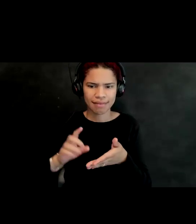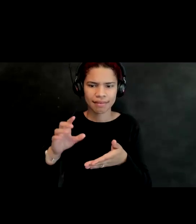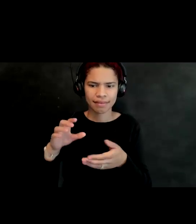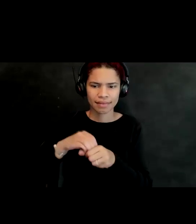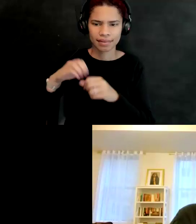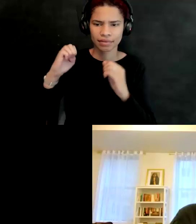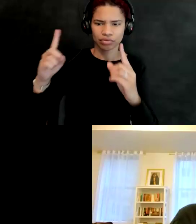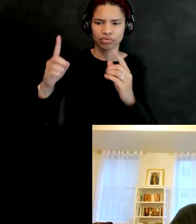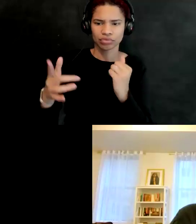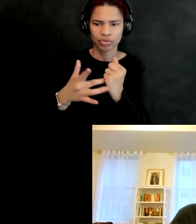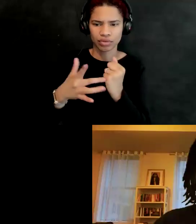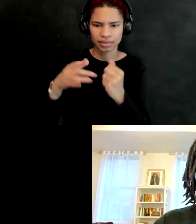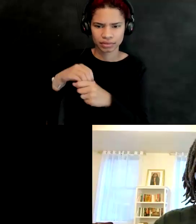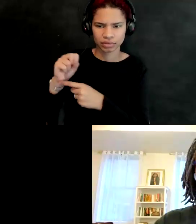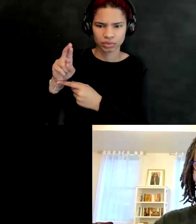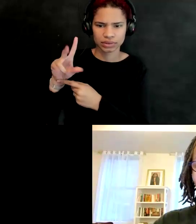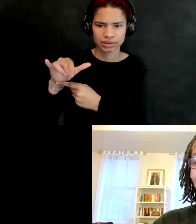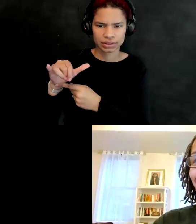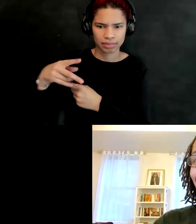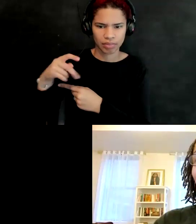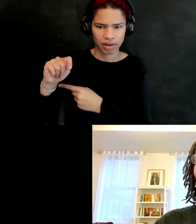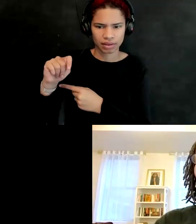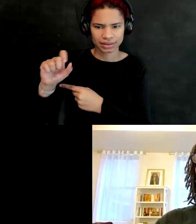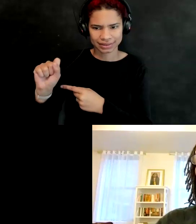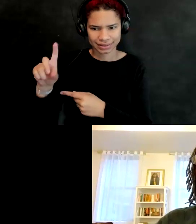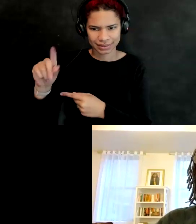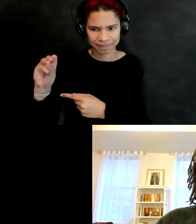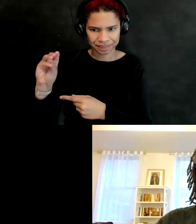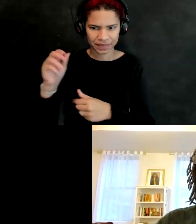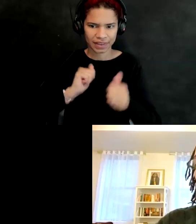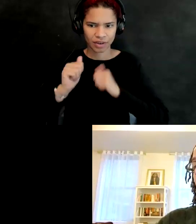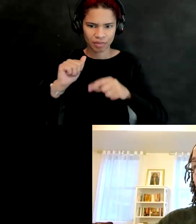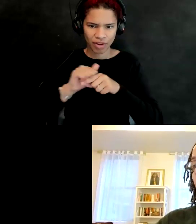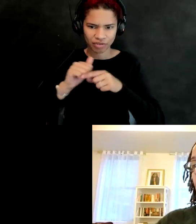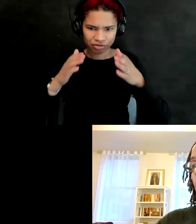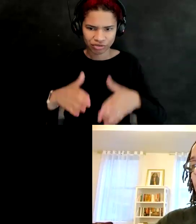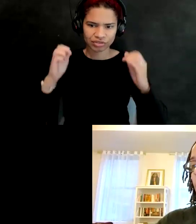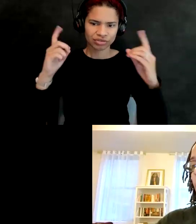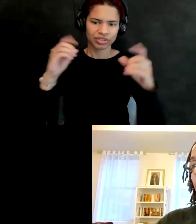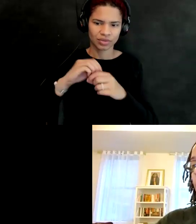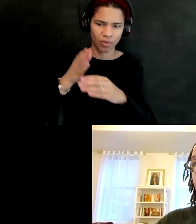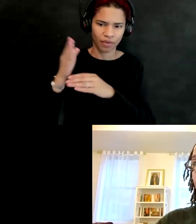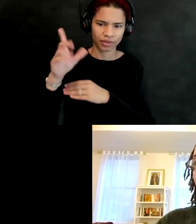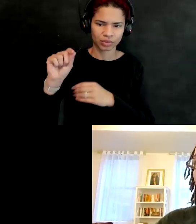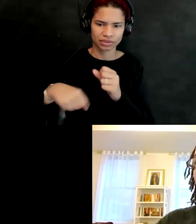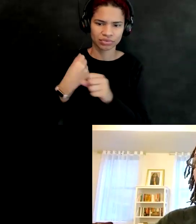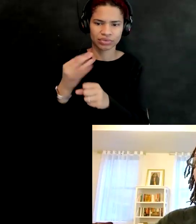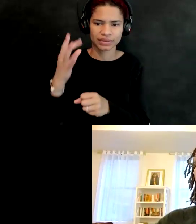educator with over 20 years of experience synthesizing U.S. history, social justice, and theater into unique